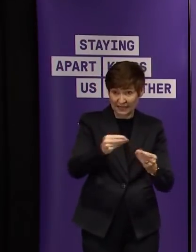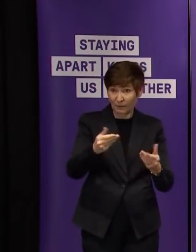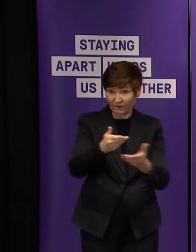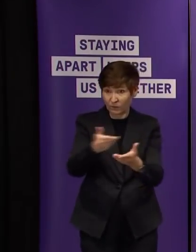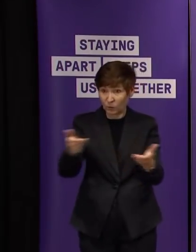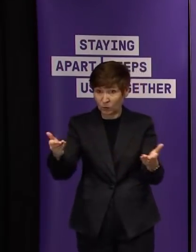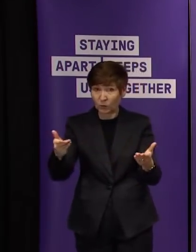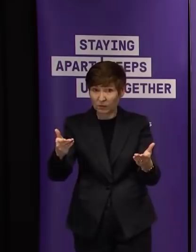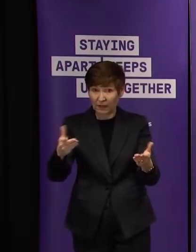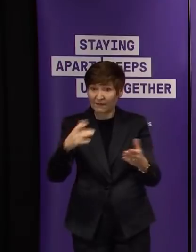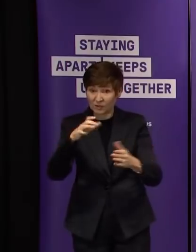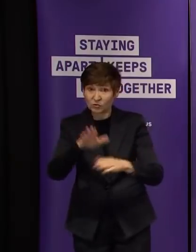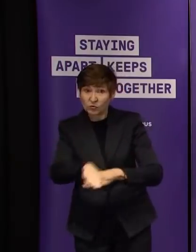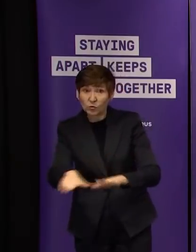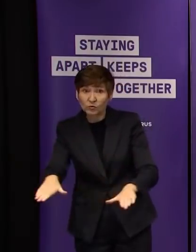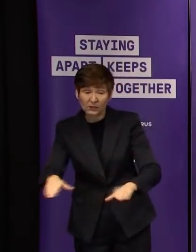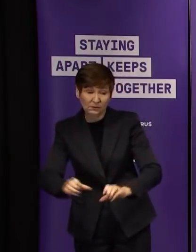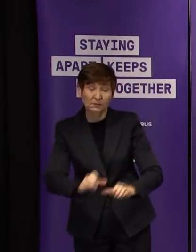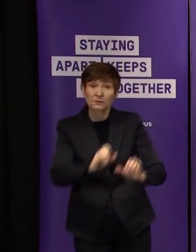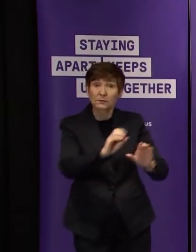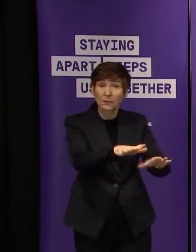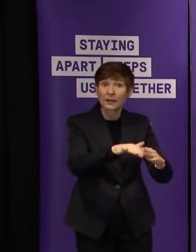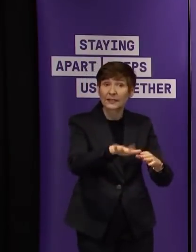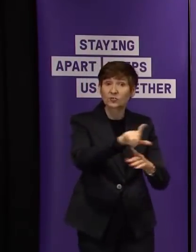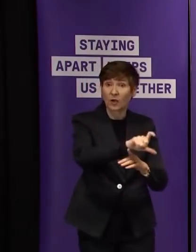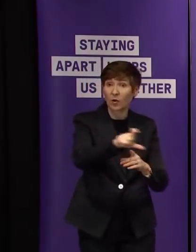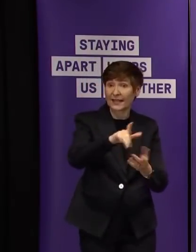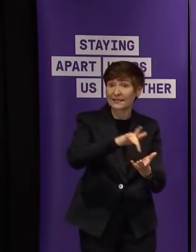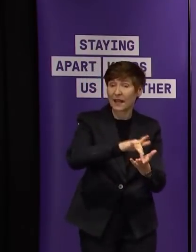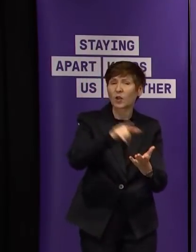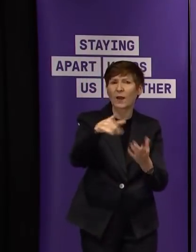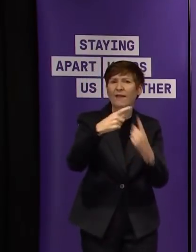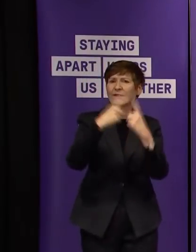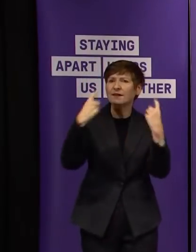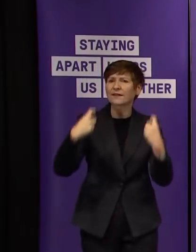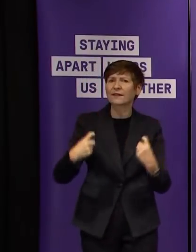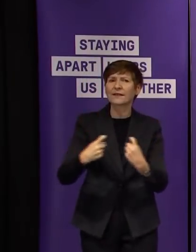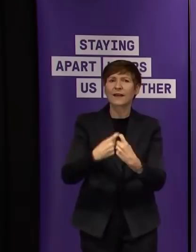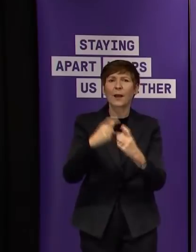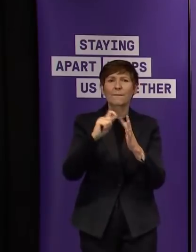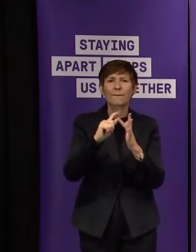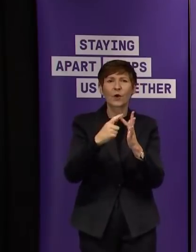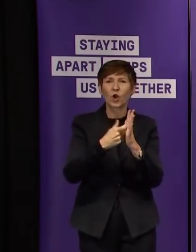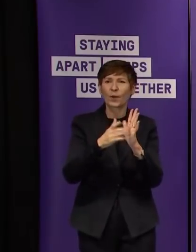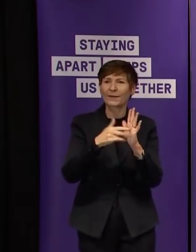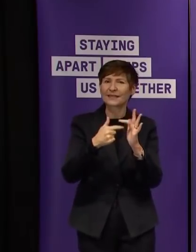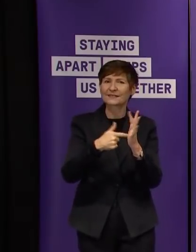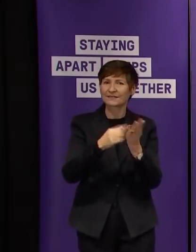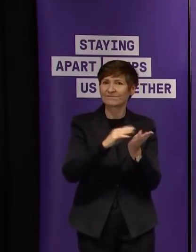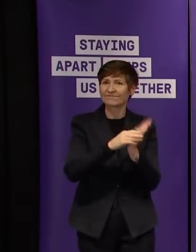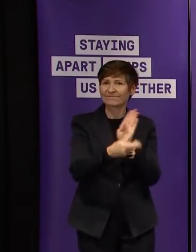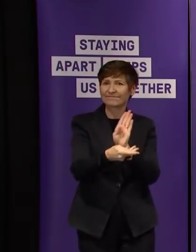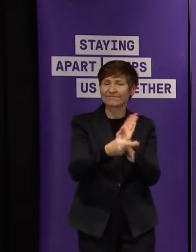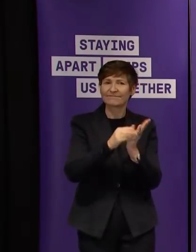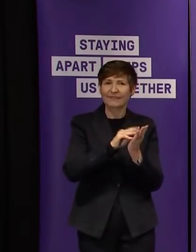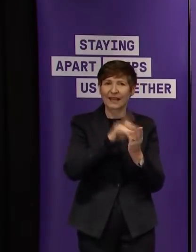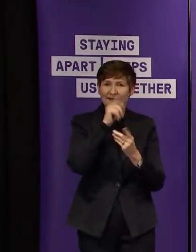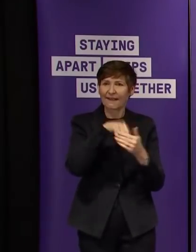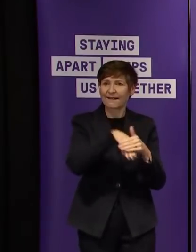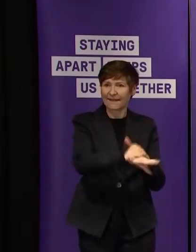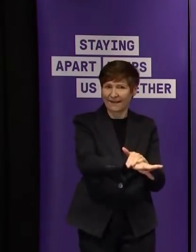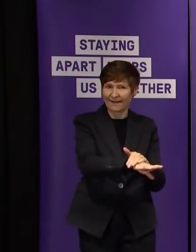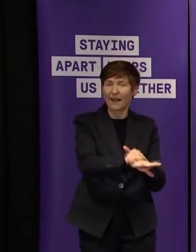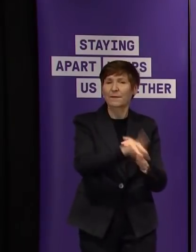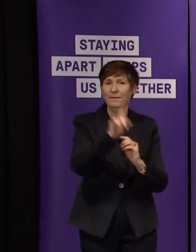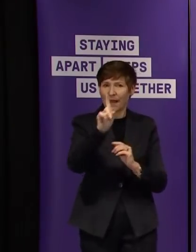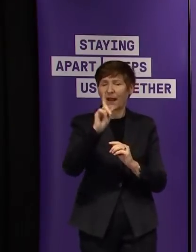go. It's much closer to normal than what it was. There's always an opportunity for us to sort of tweak